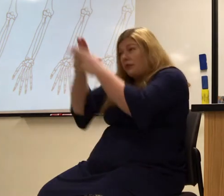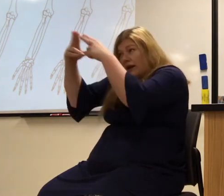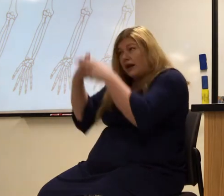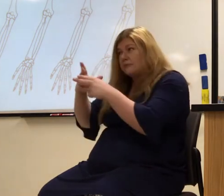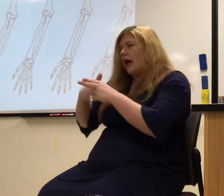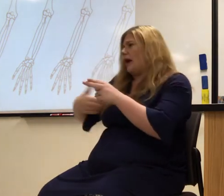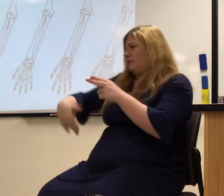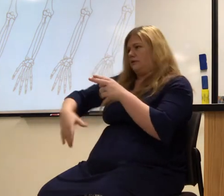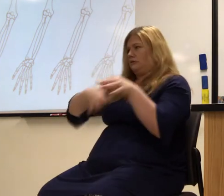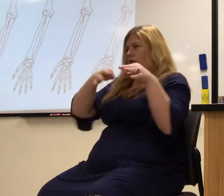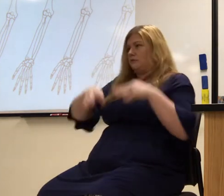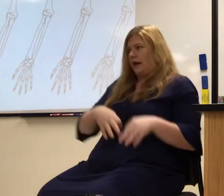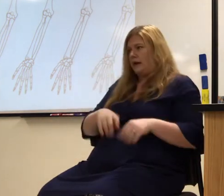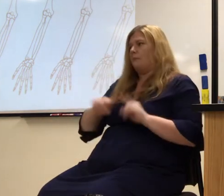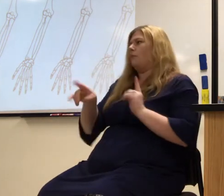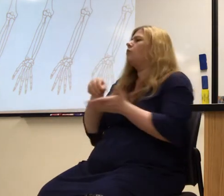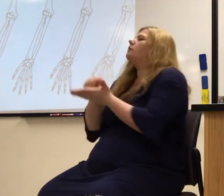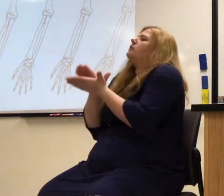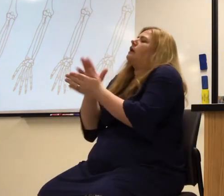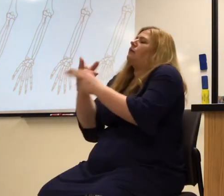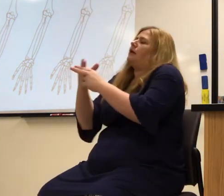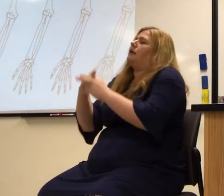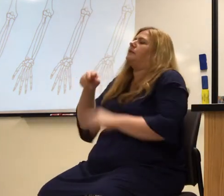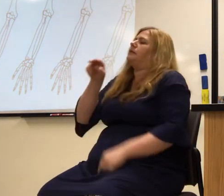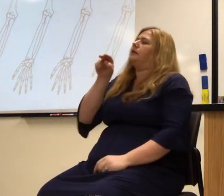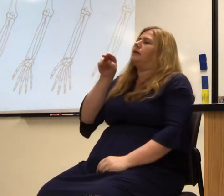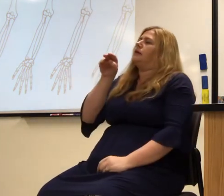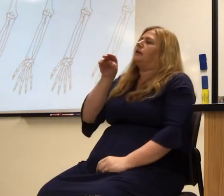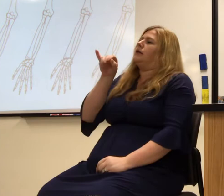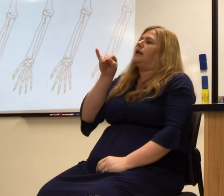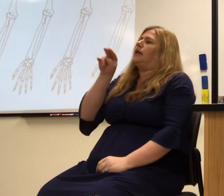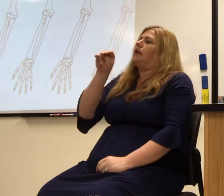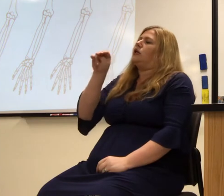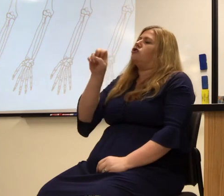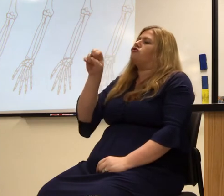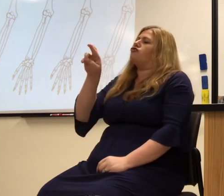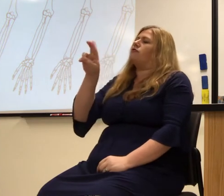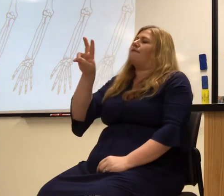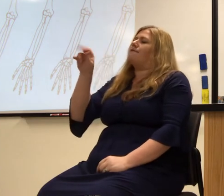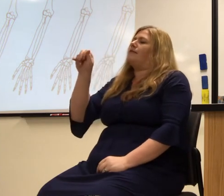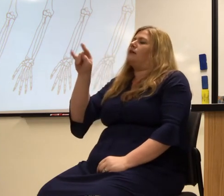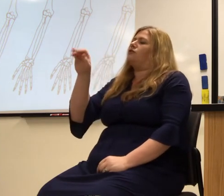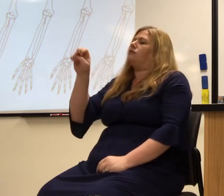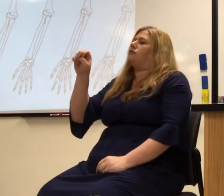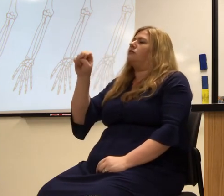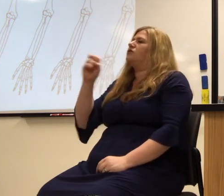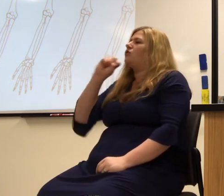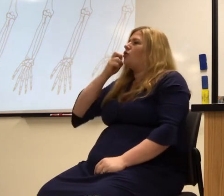Innervation.